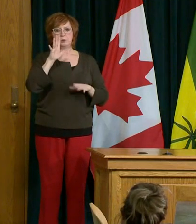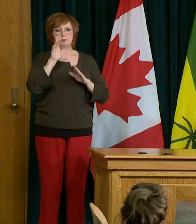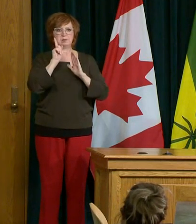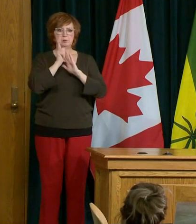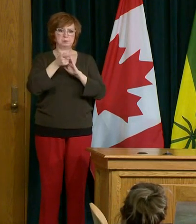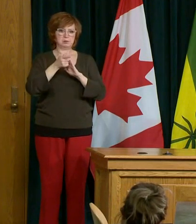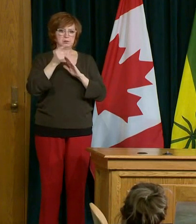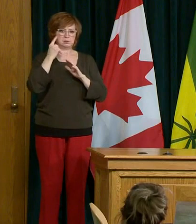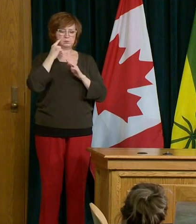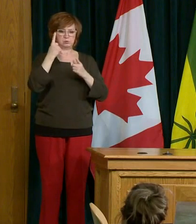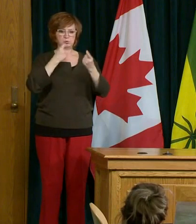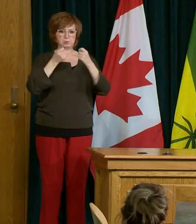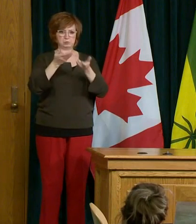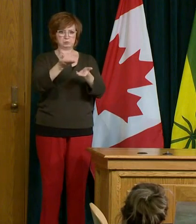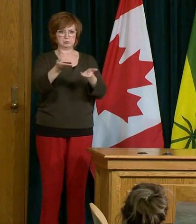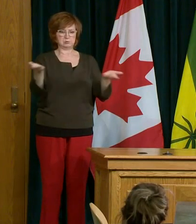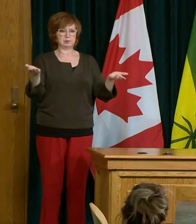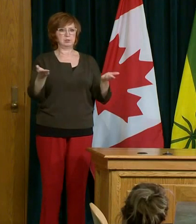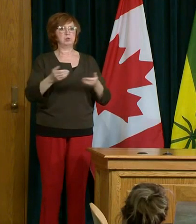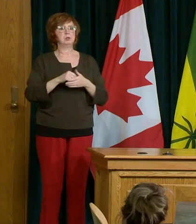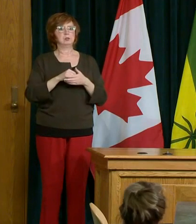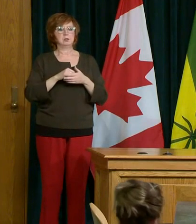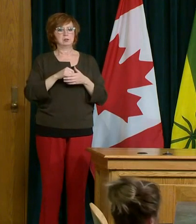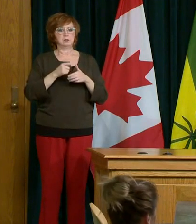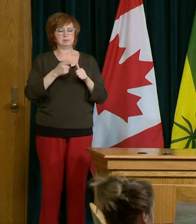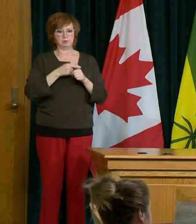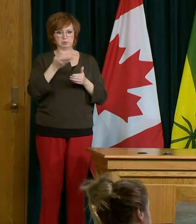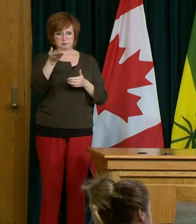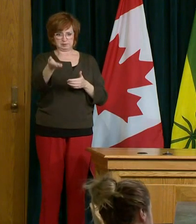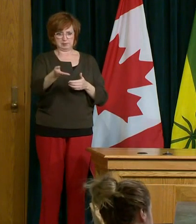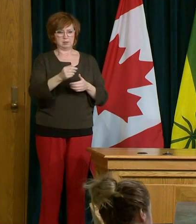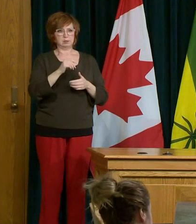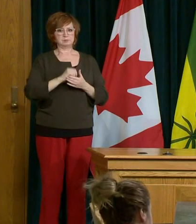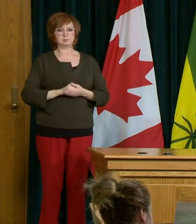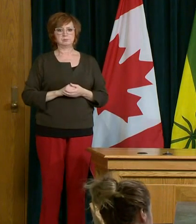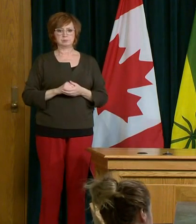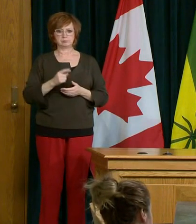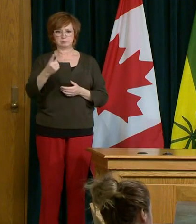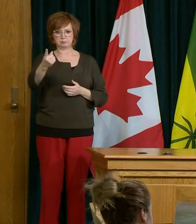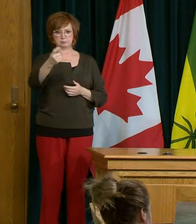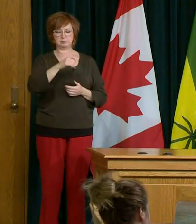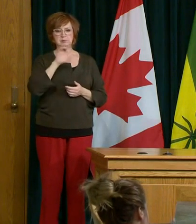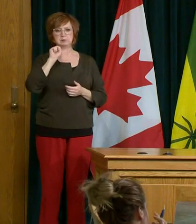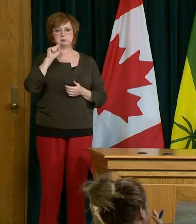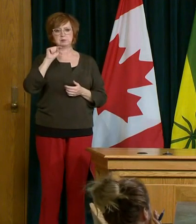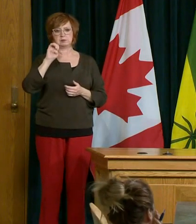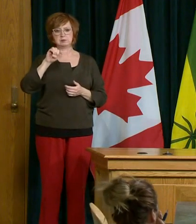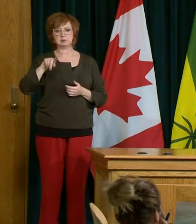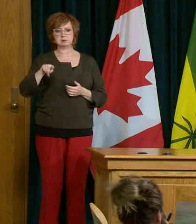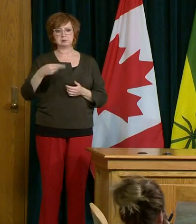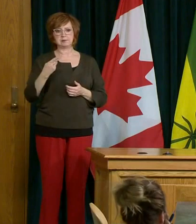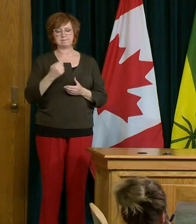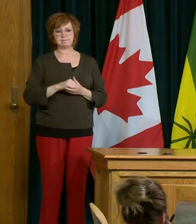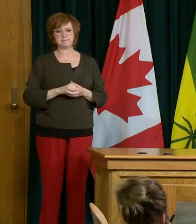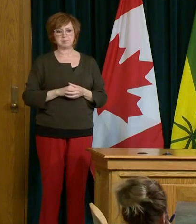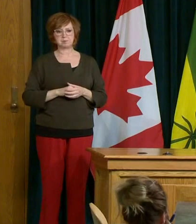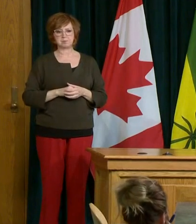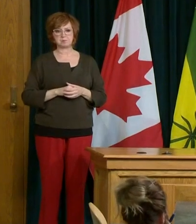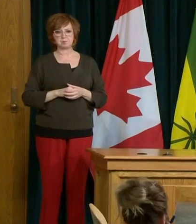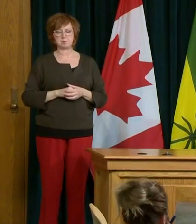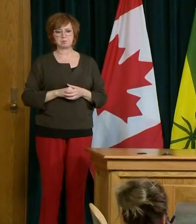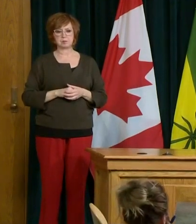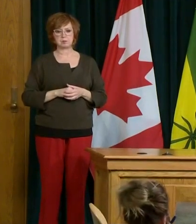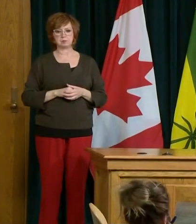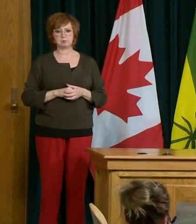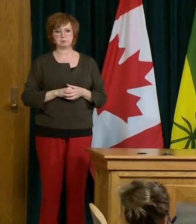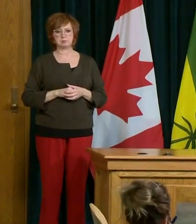hour for questions. We'll go to the floor for our first question, staff. Yeah, to the Premier. Is it acceptable that